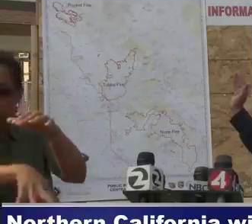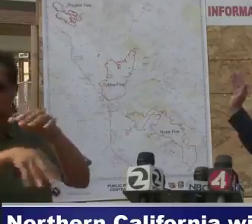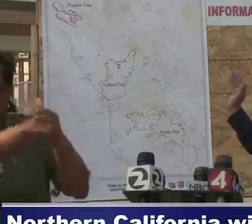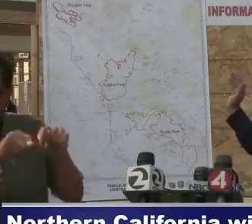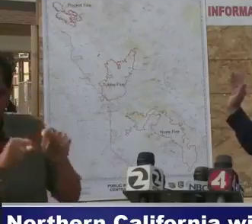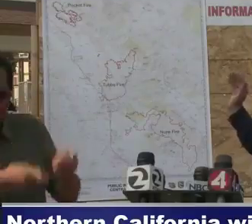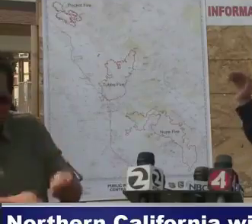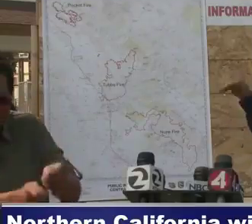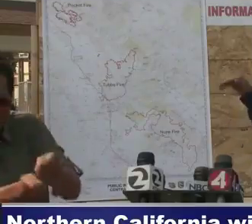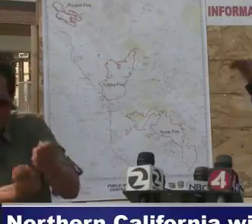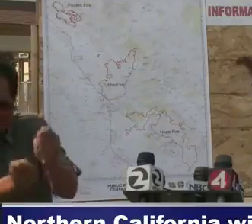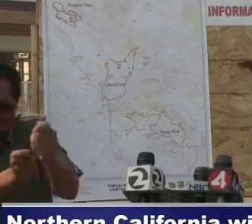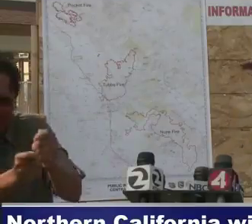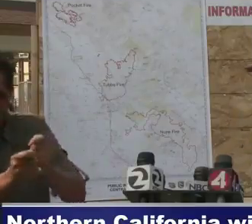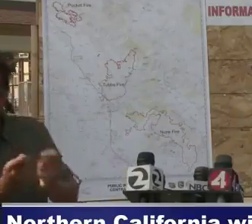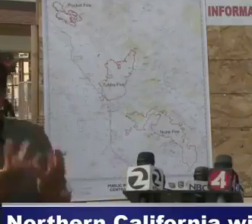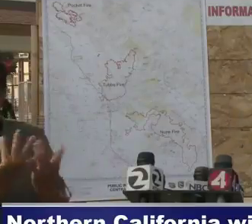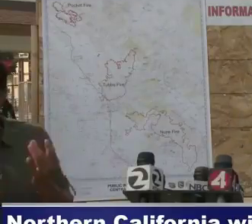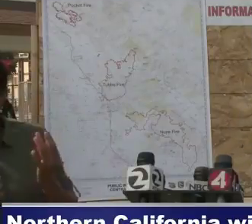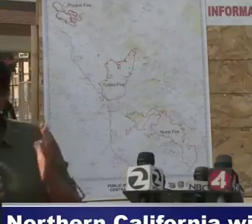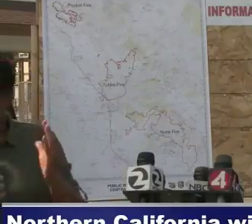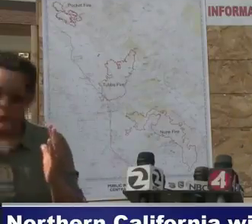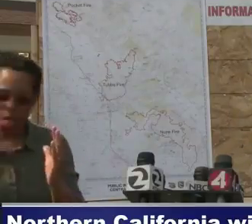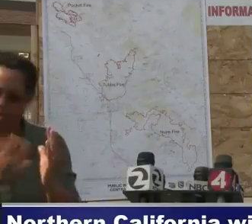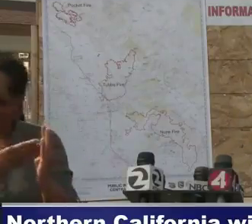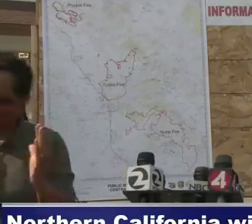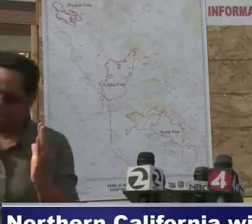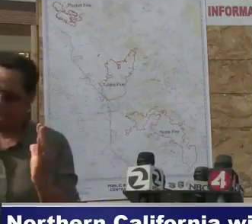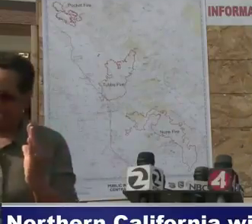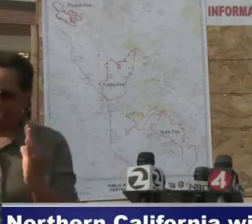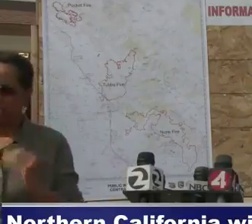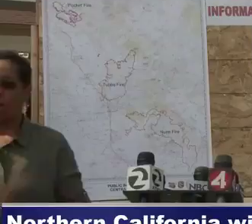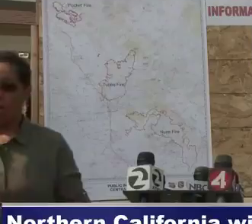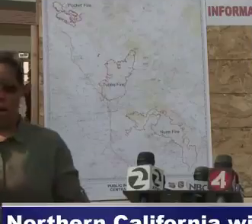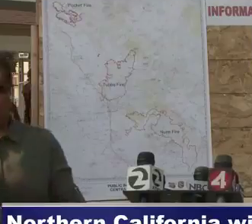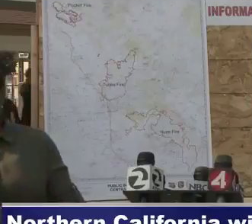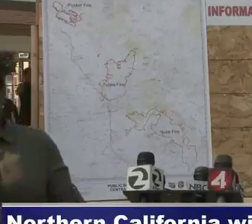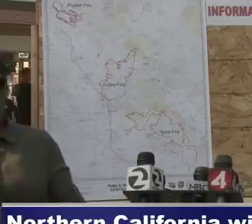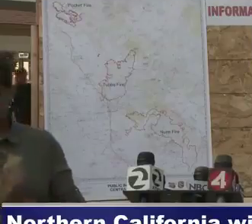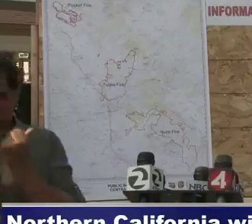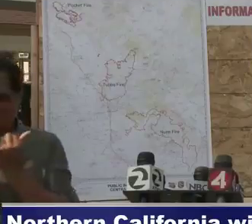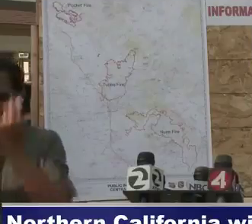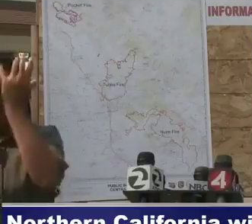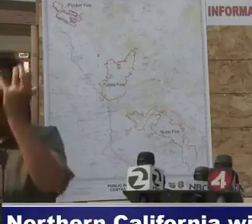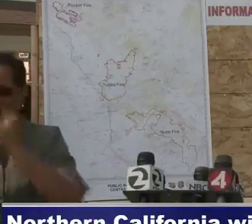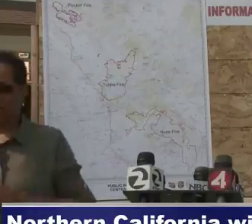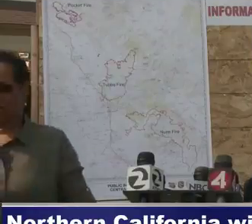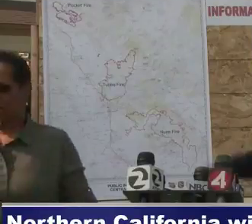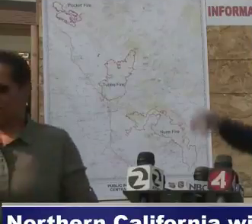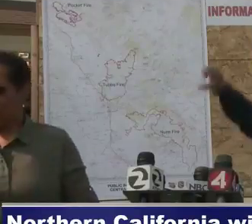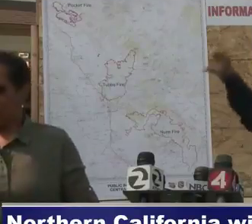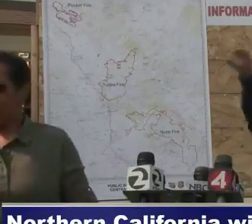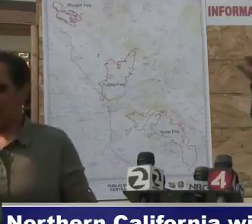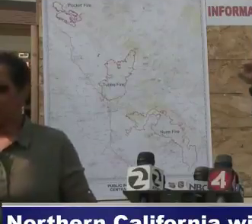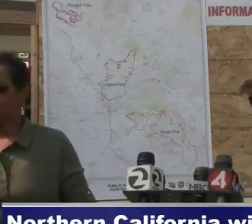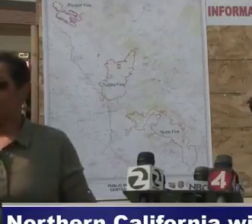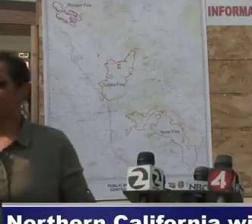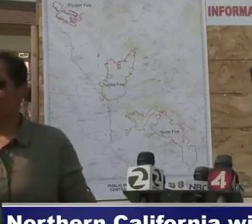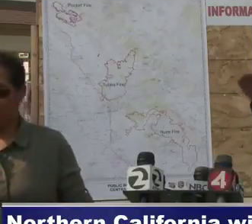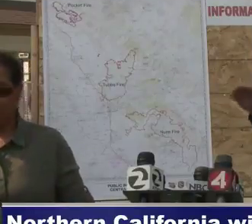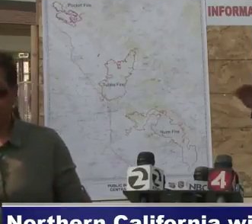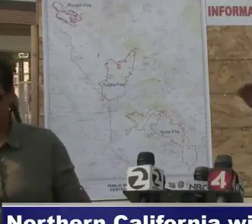hard right now. On the north section, it's burning up towards Geysers Road where it comes across on the top, and there's the river drainage behind